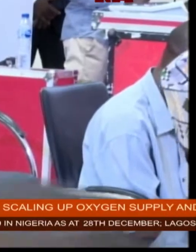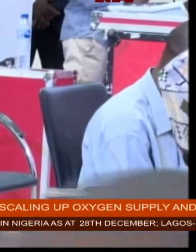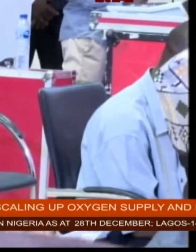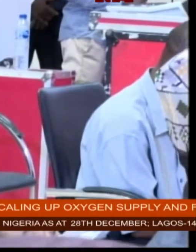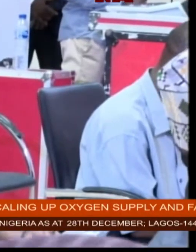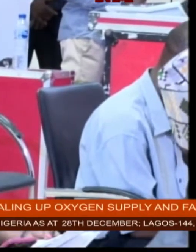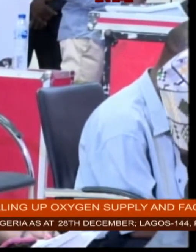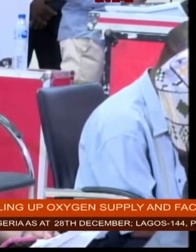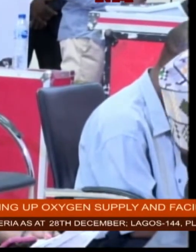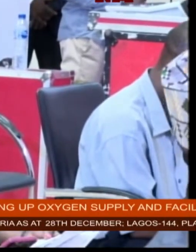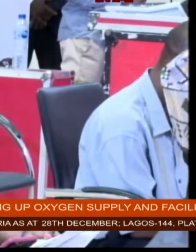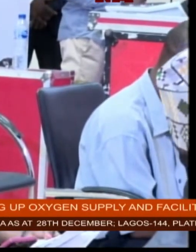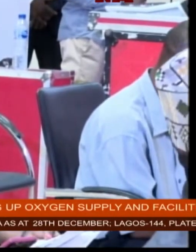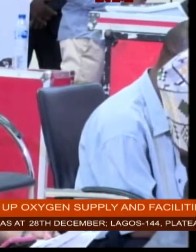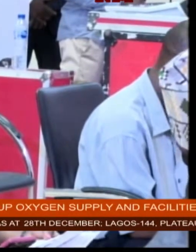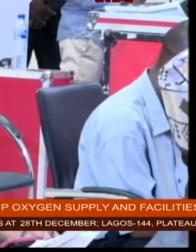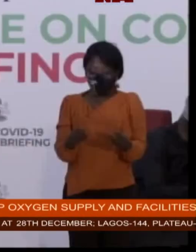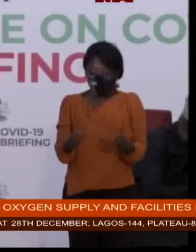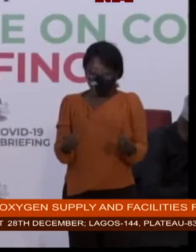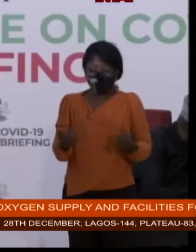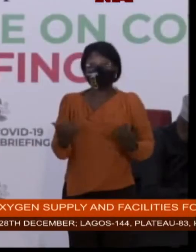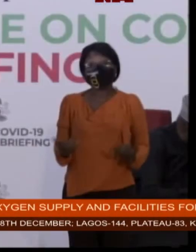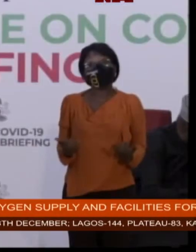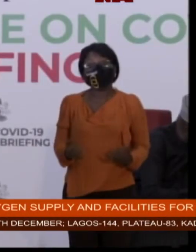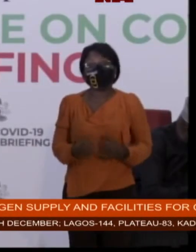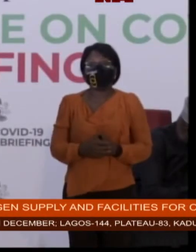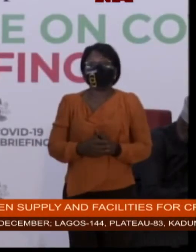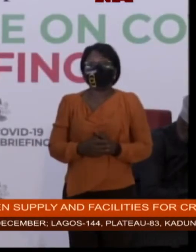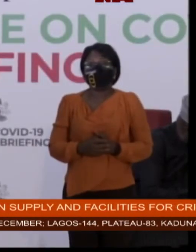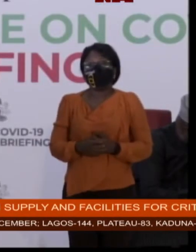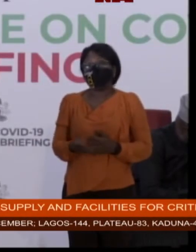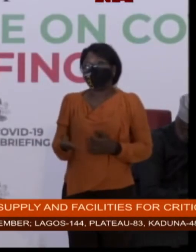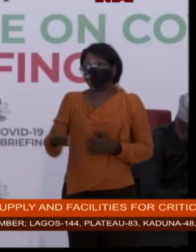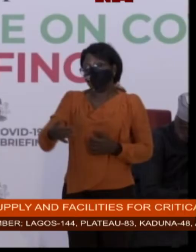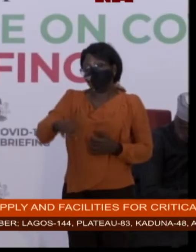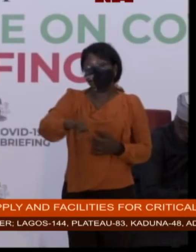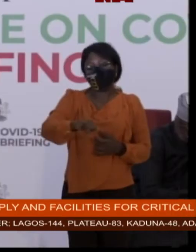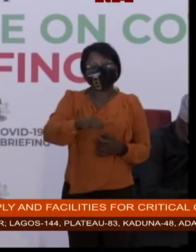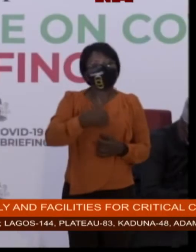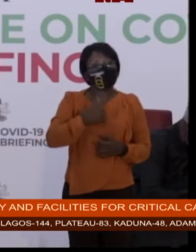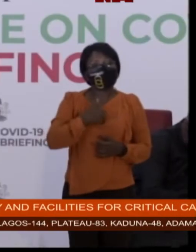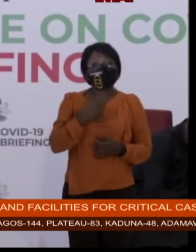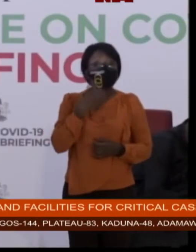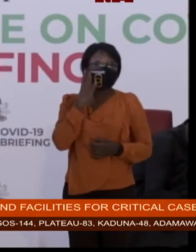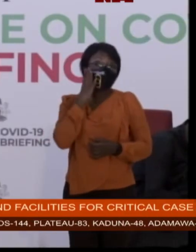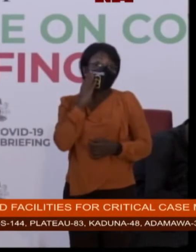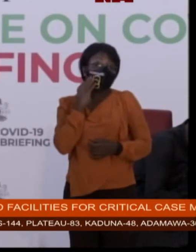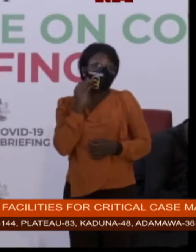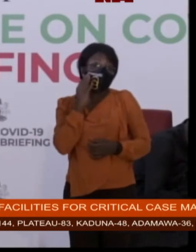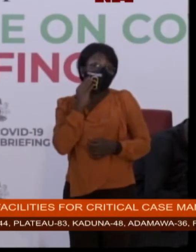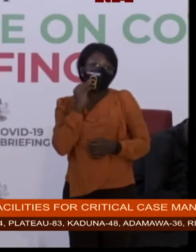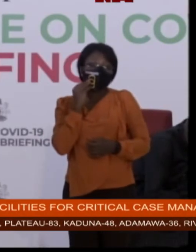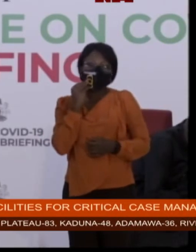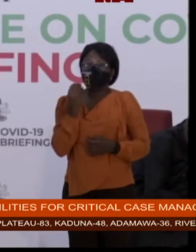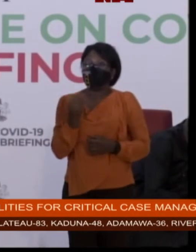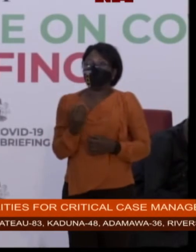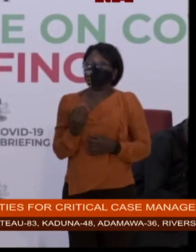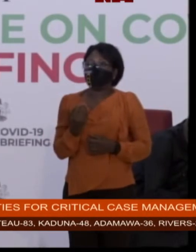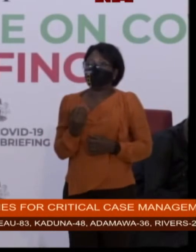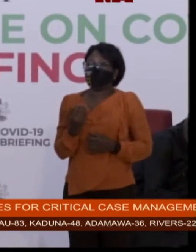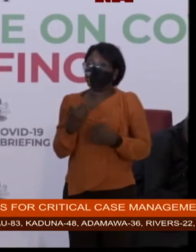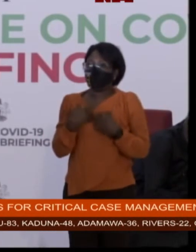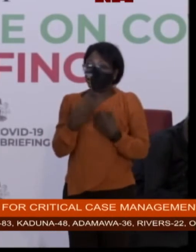So, on ground, they have experience behind them. They